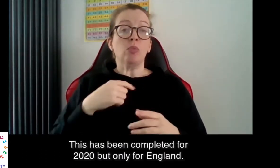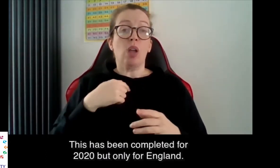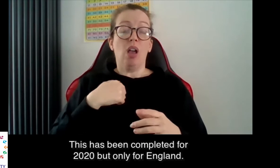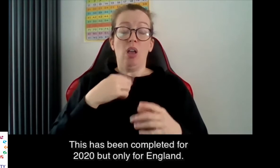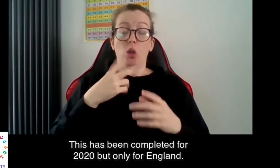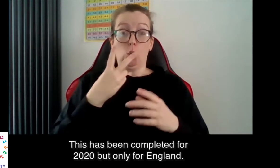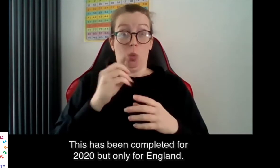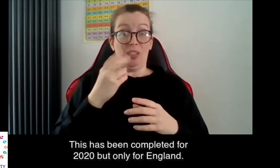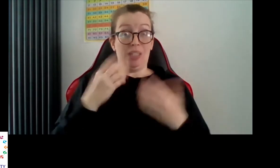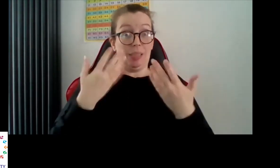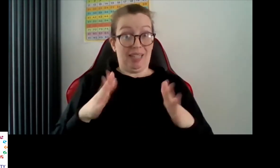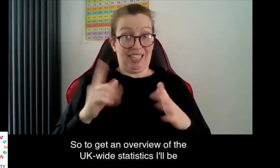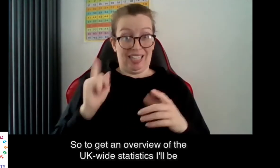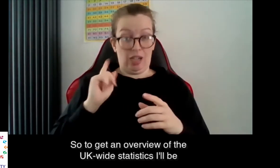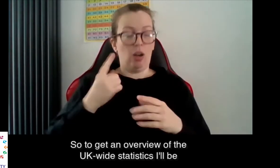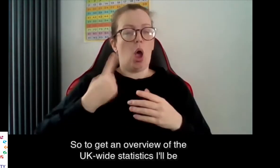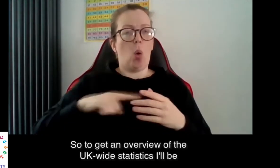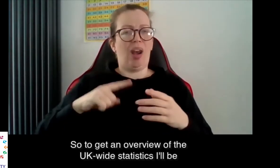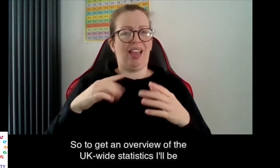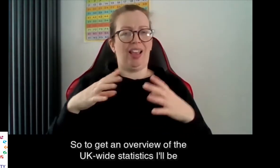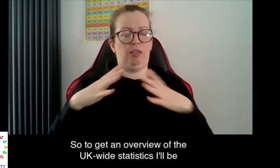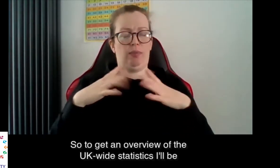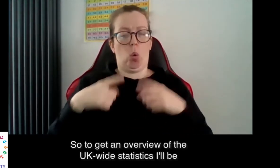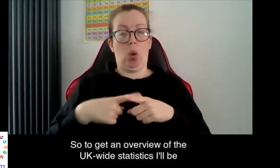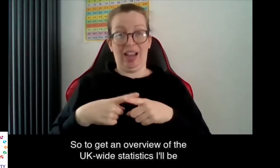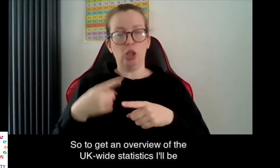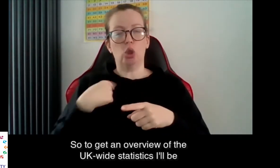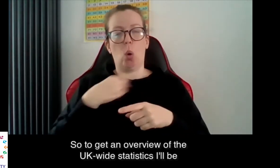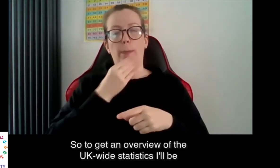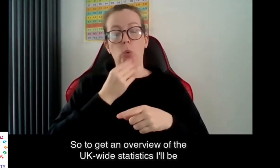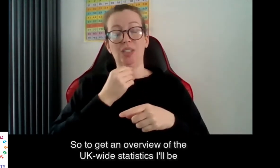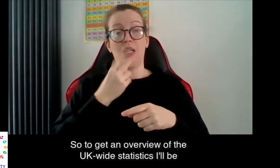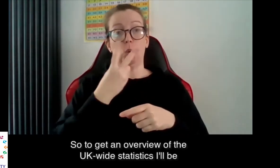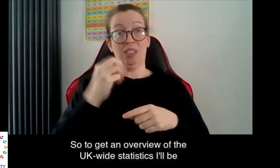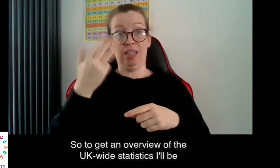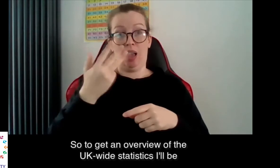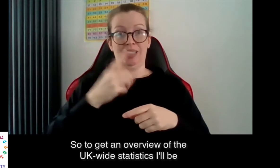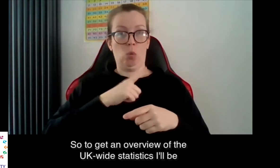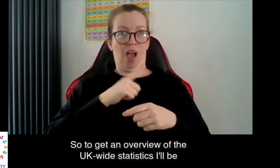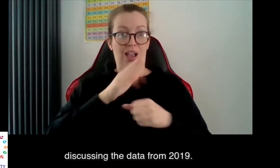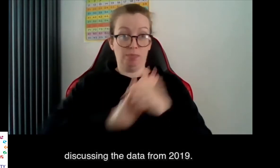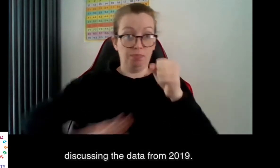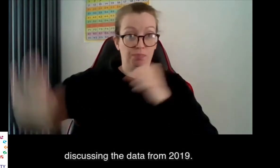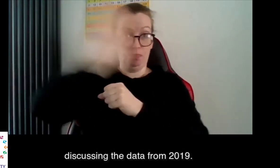for England. So, to get an overview of the UK-wide statistics, I'll be discussing the data